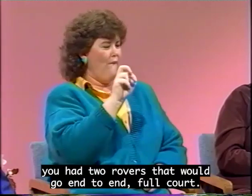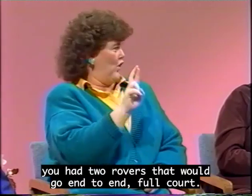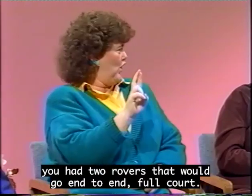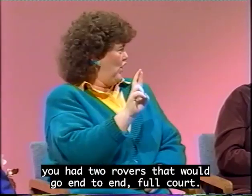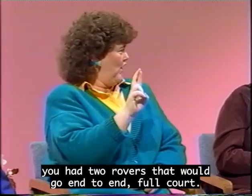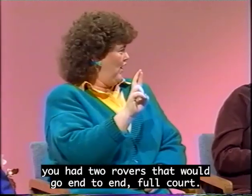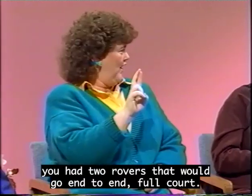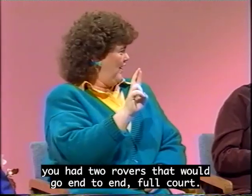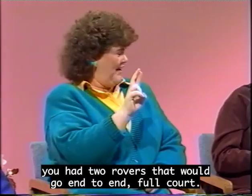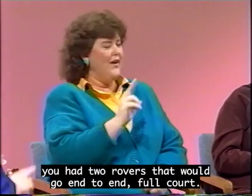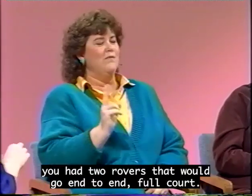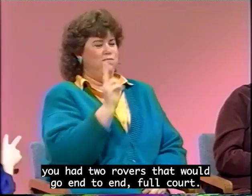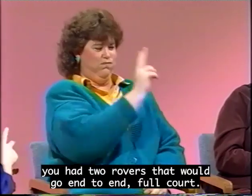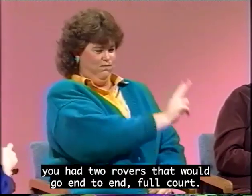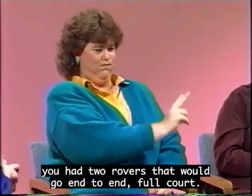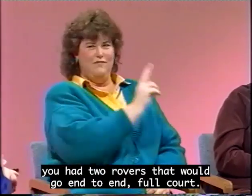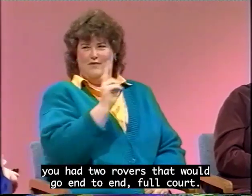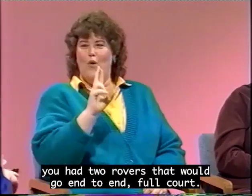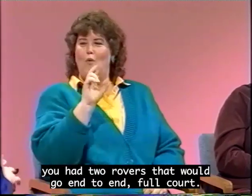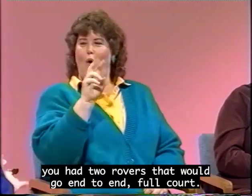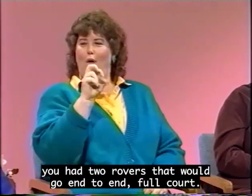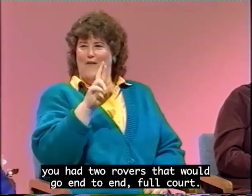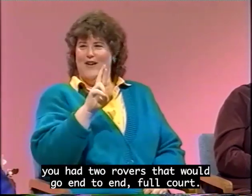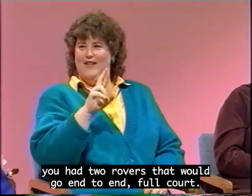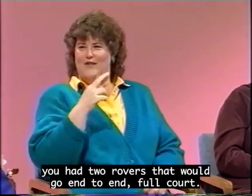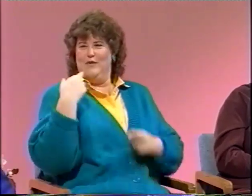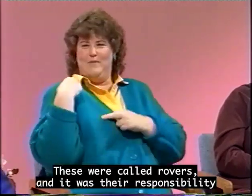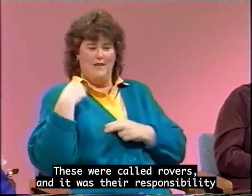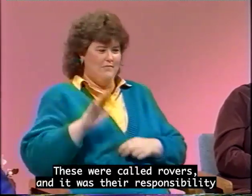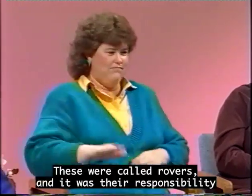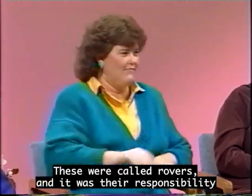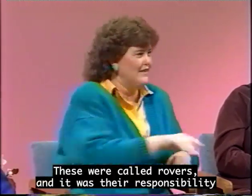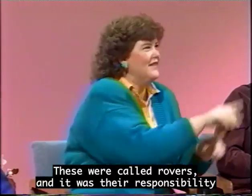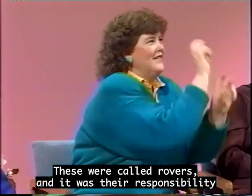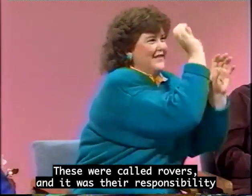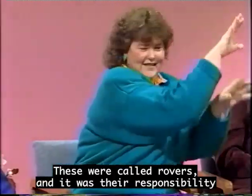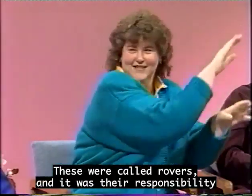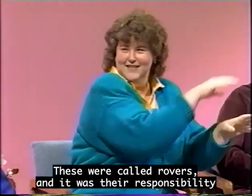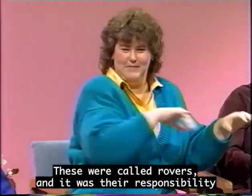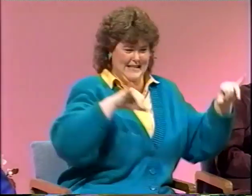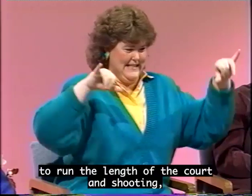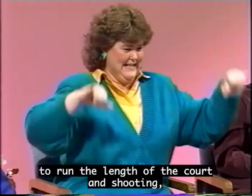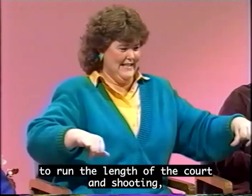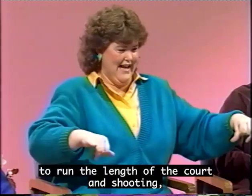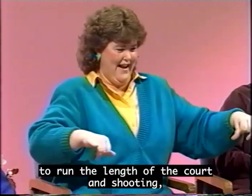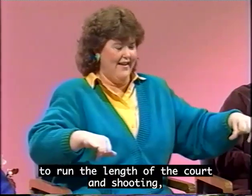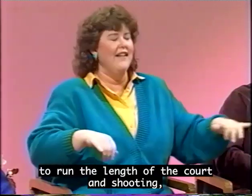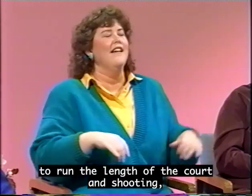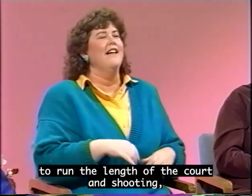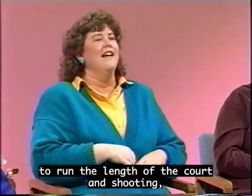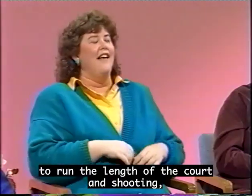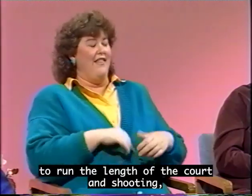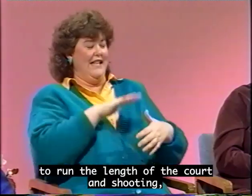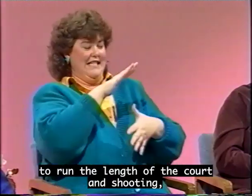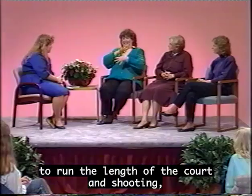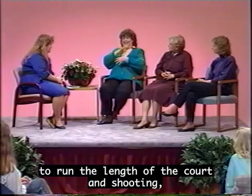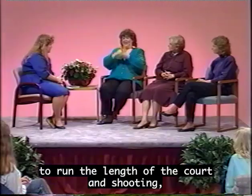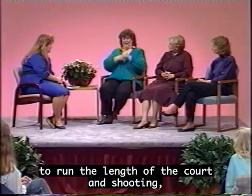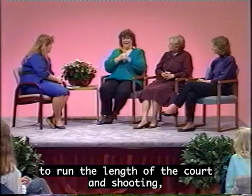2 rovers that would go end to end, full court. These were called rovers, and it was their responsibility to run the length of the court